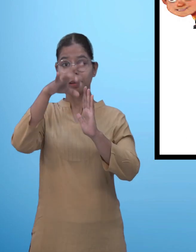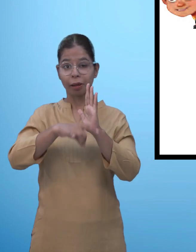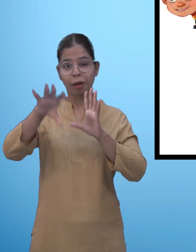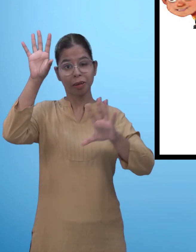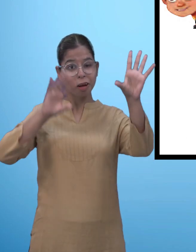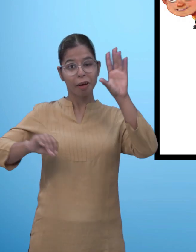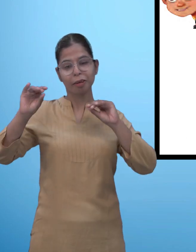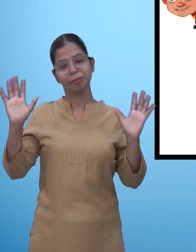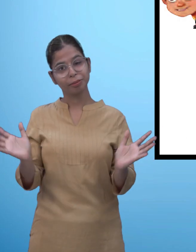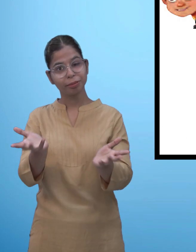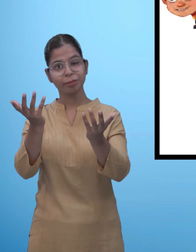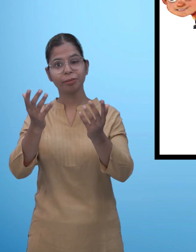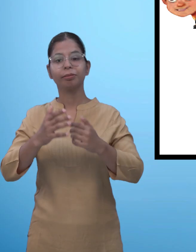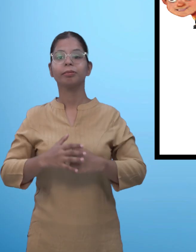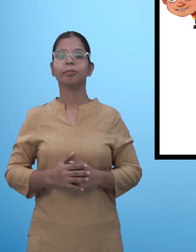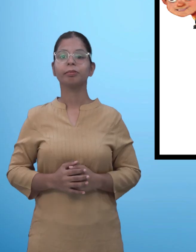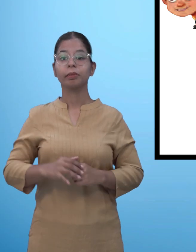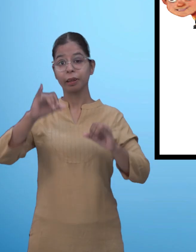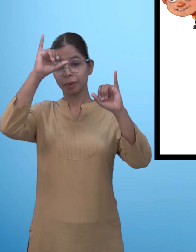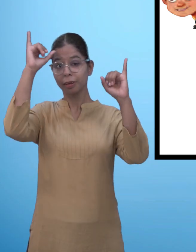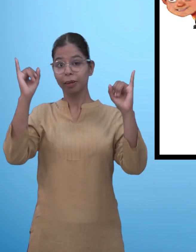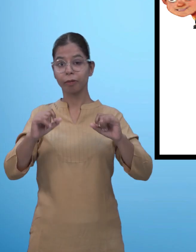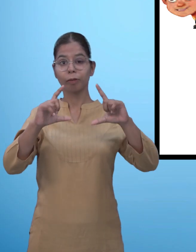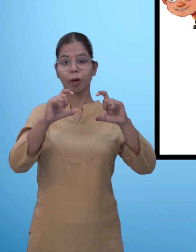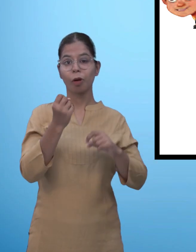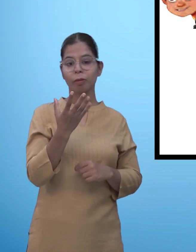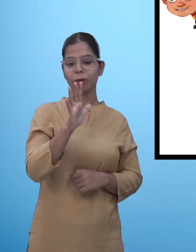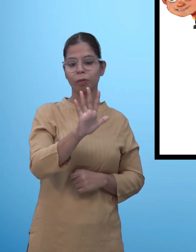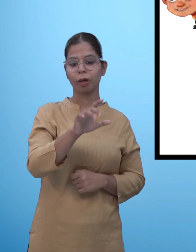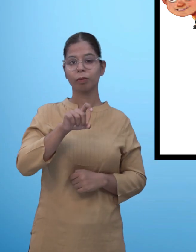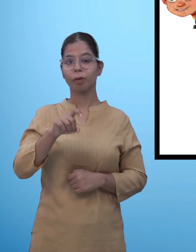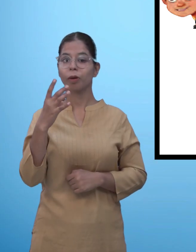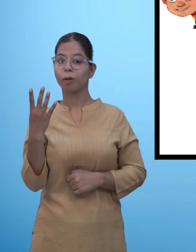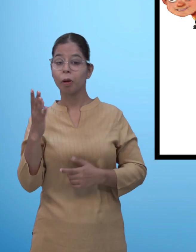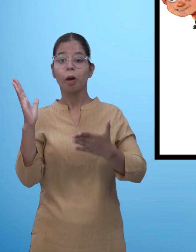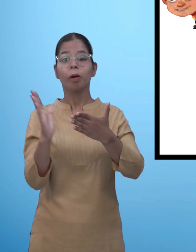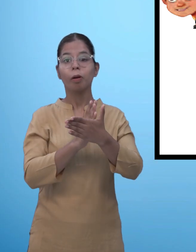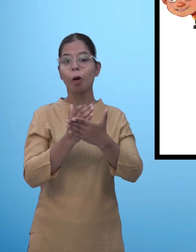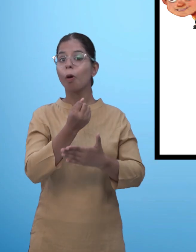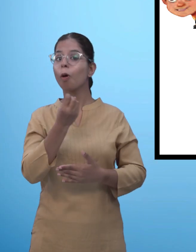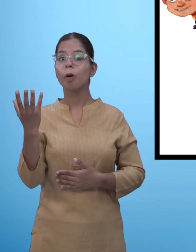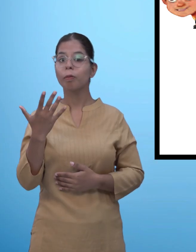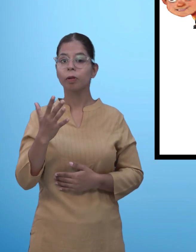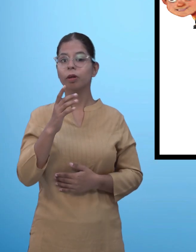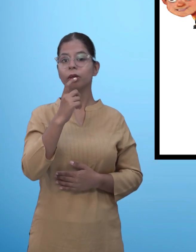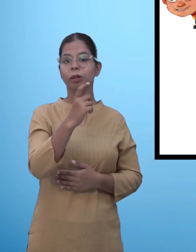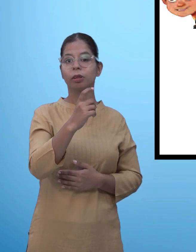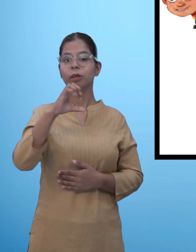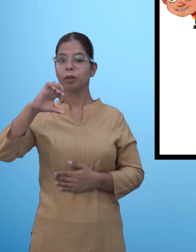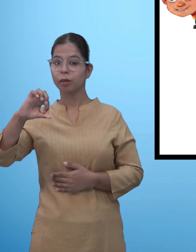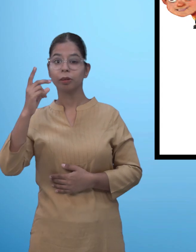Do you recognize the names of any regions given in the map, figure 5.4 on page 79?